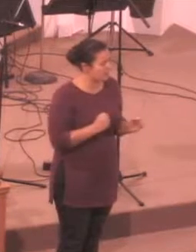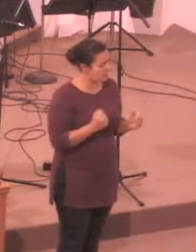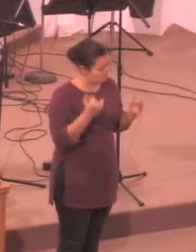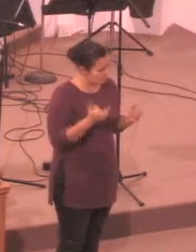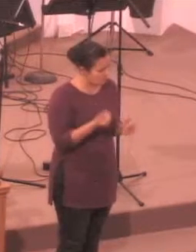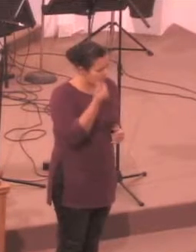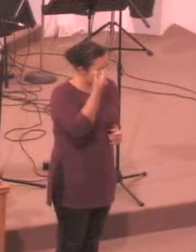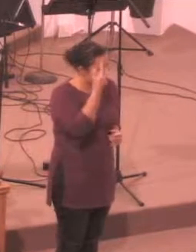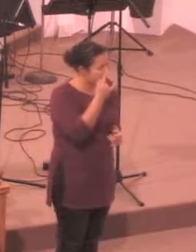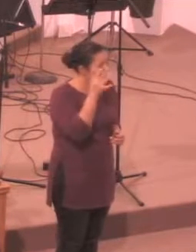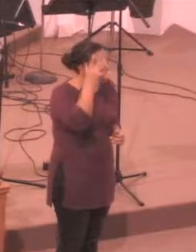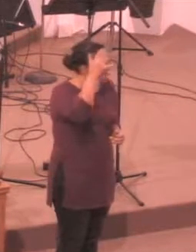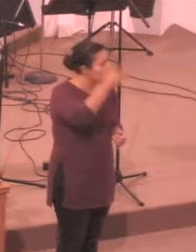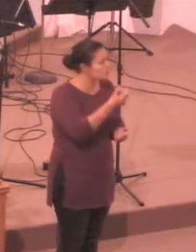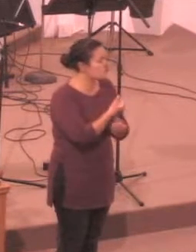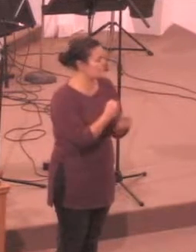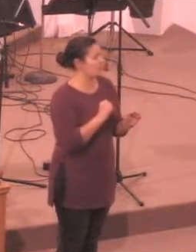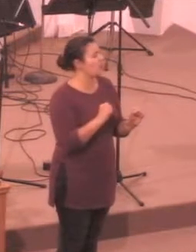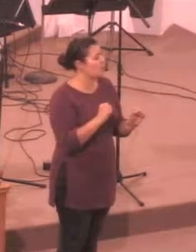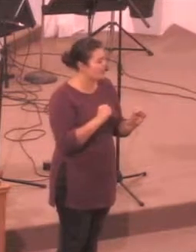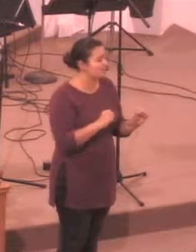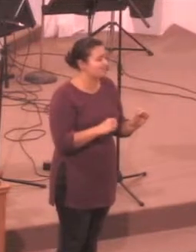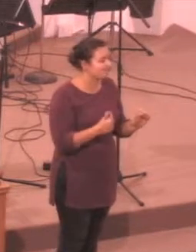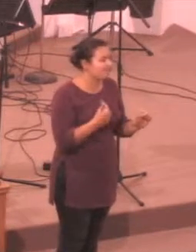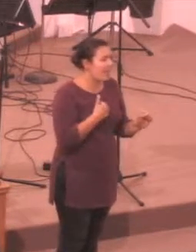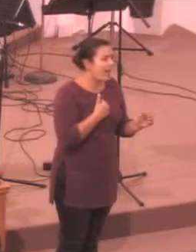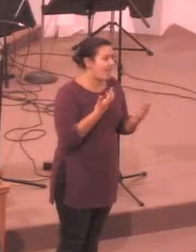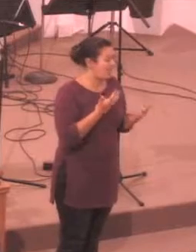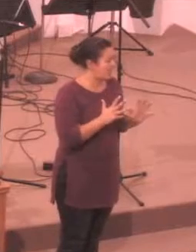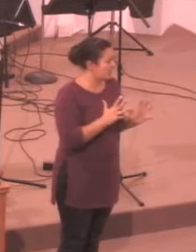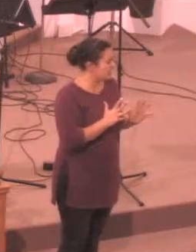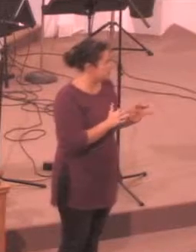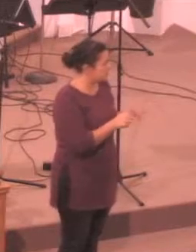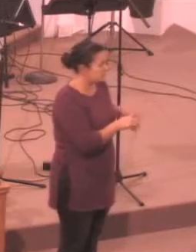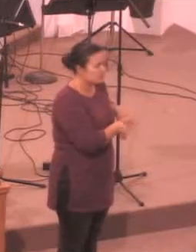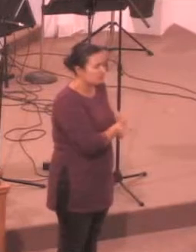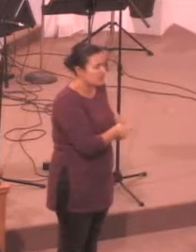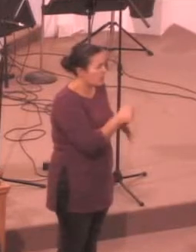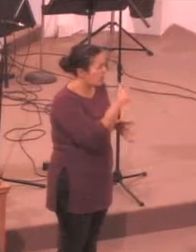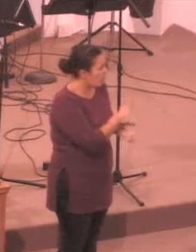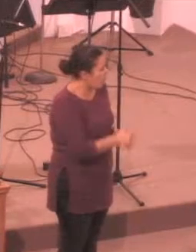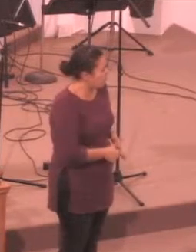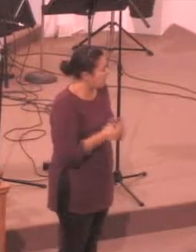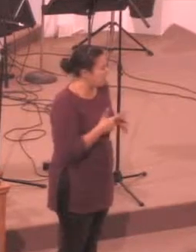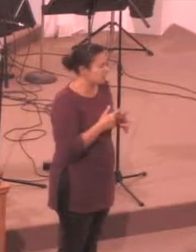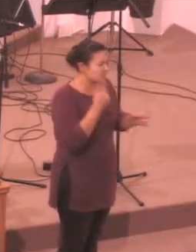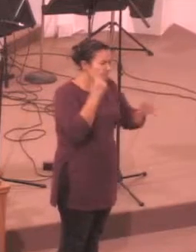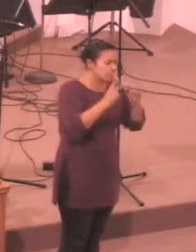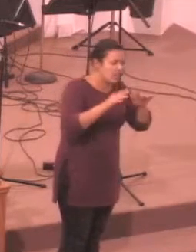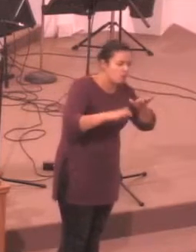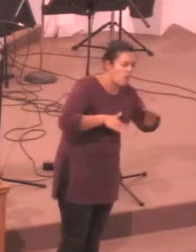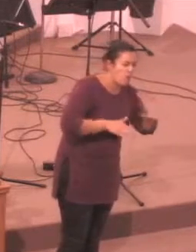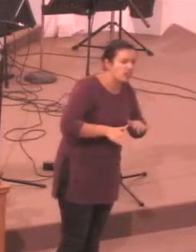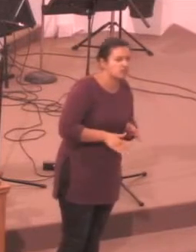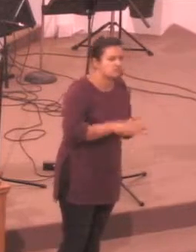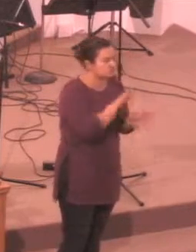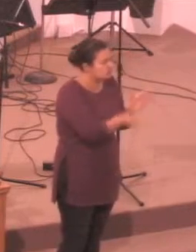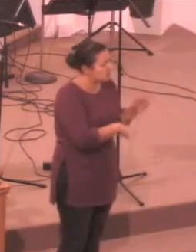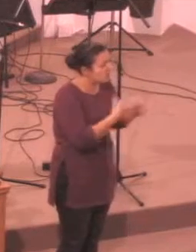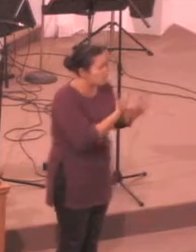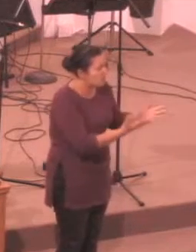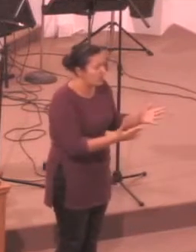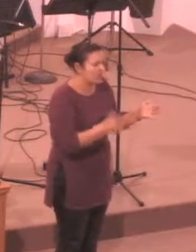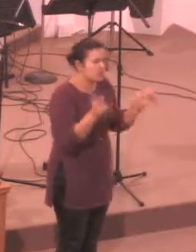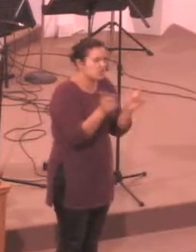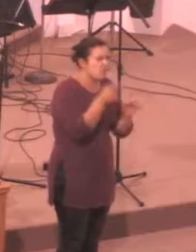My present makes sense. My future is secure. I'm finished and done with low living, sidewalking, cheap giving,